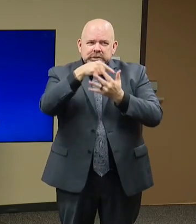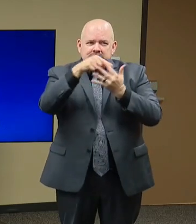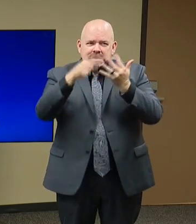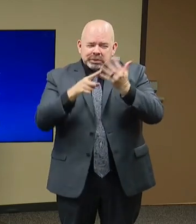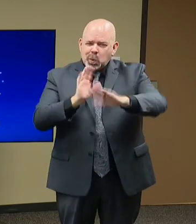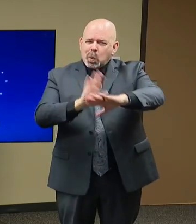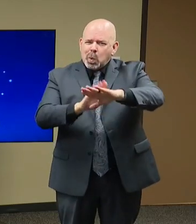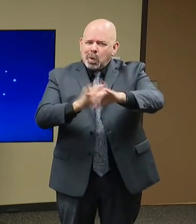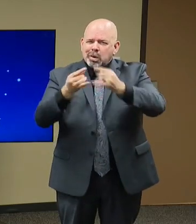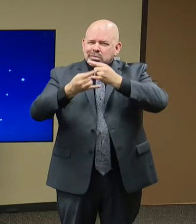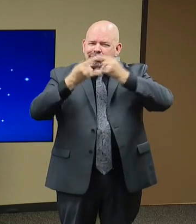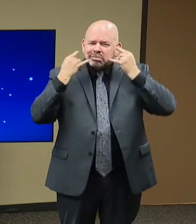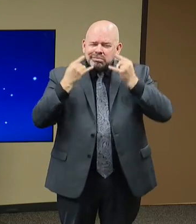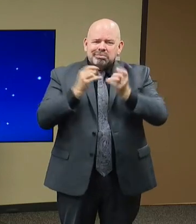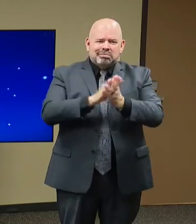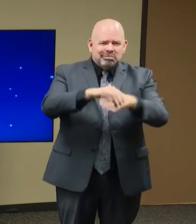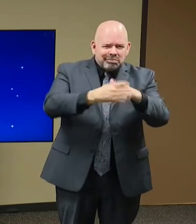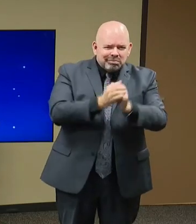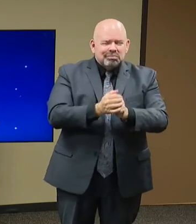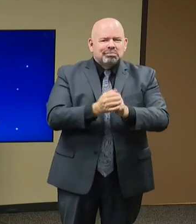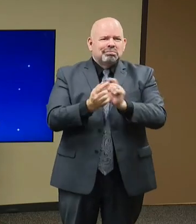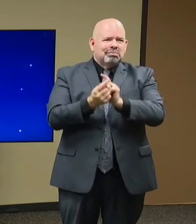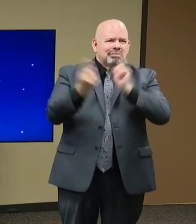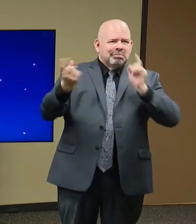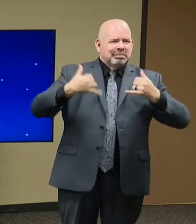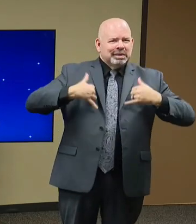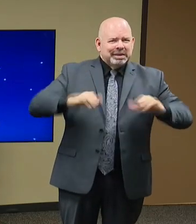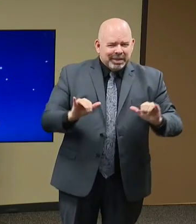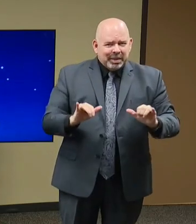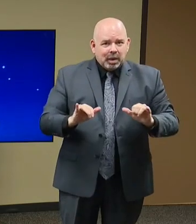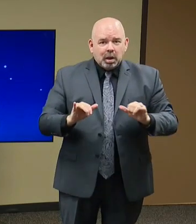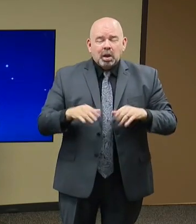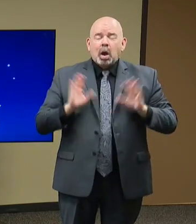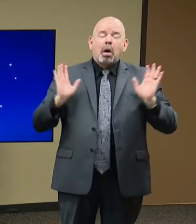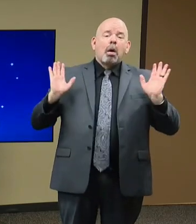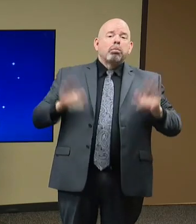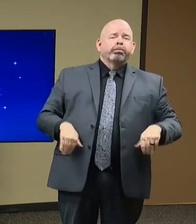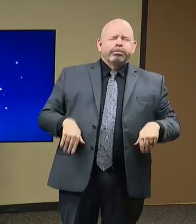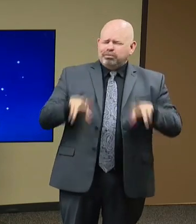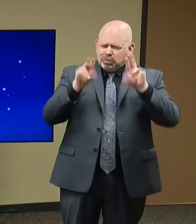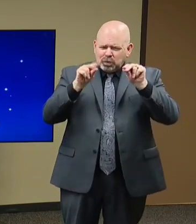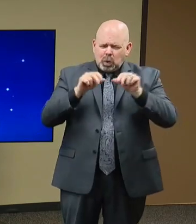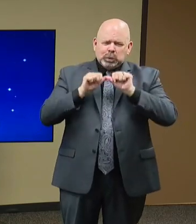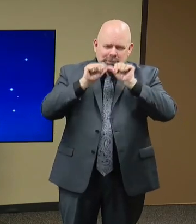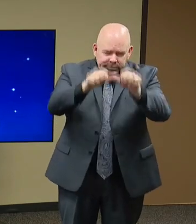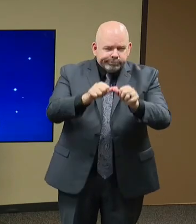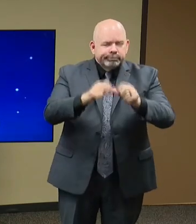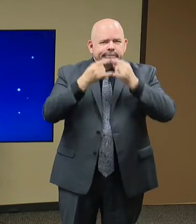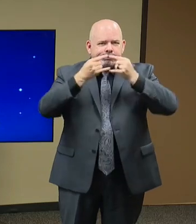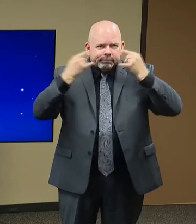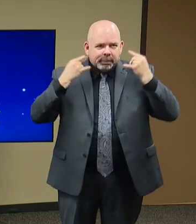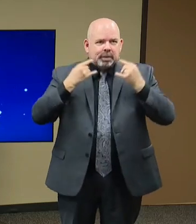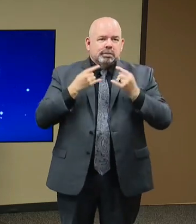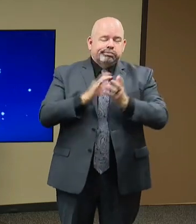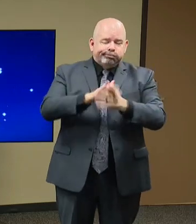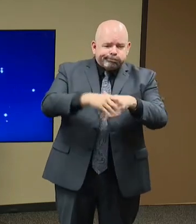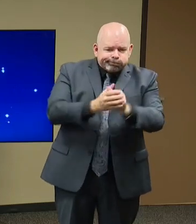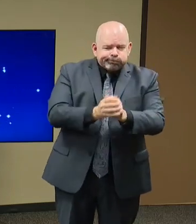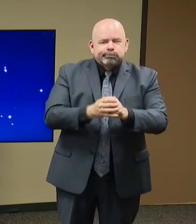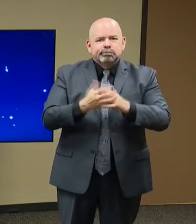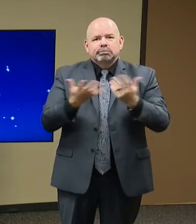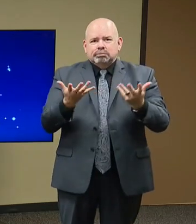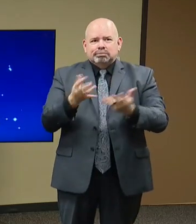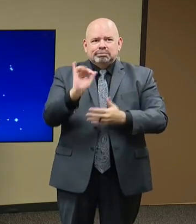know, opening up and going to these things. And so, again, our committee really was looking very carefully at this. We wanted to